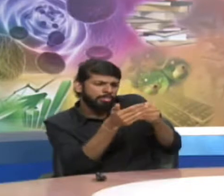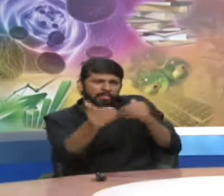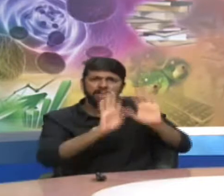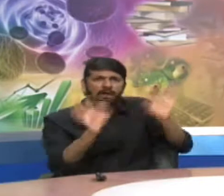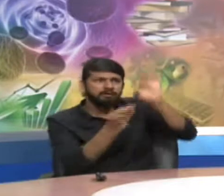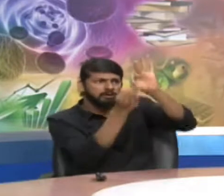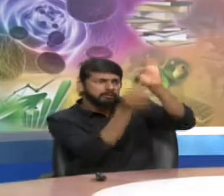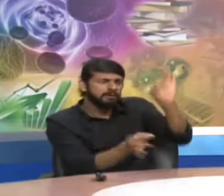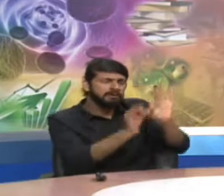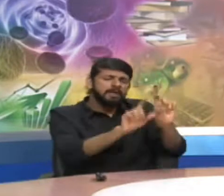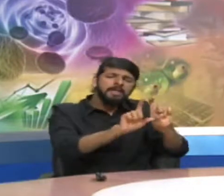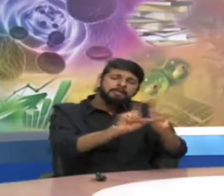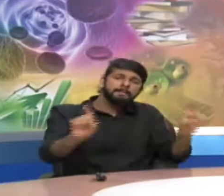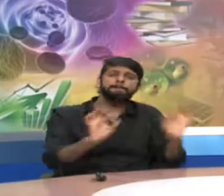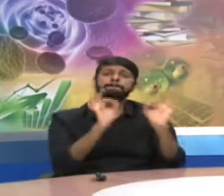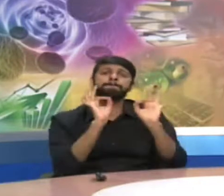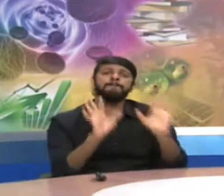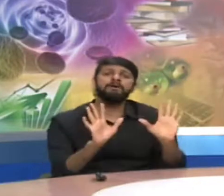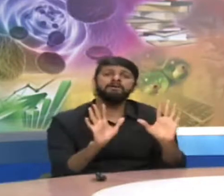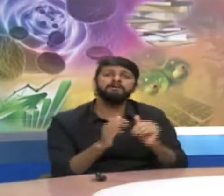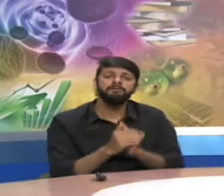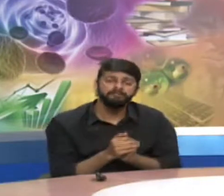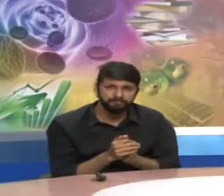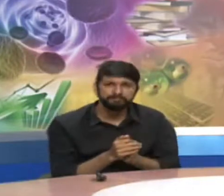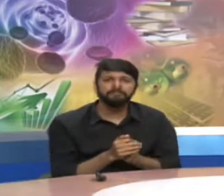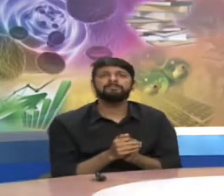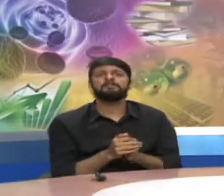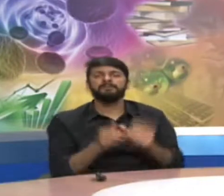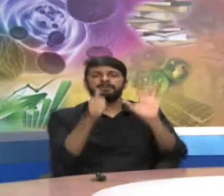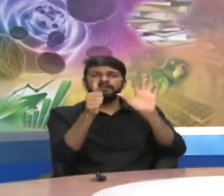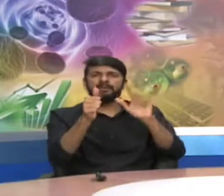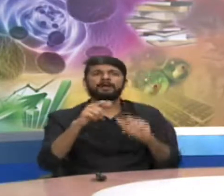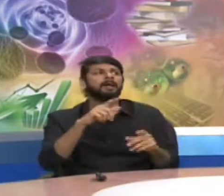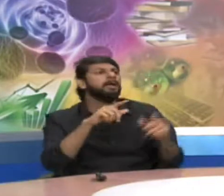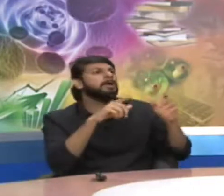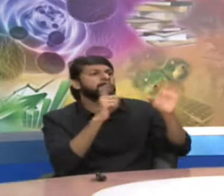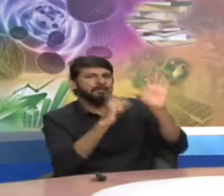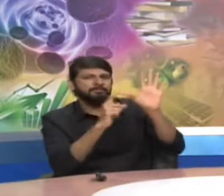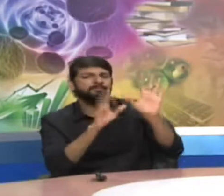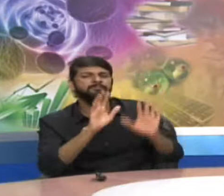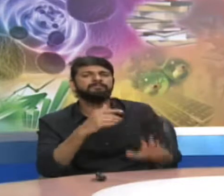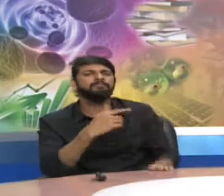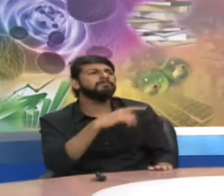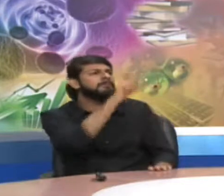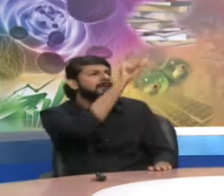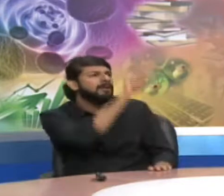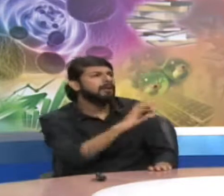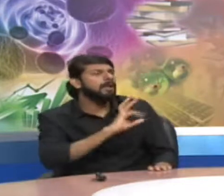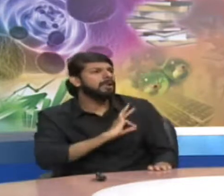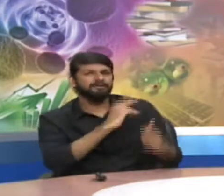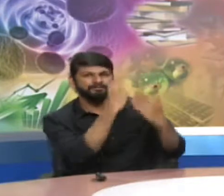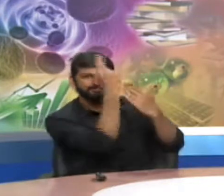shoulders, everything should be perfectly sized and made.